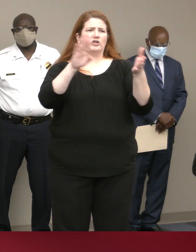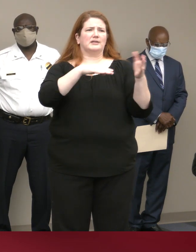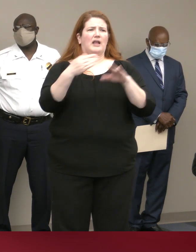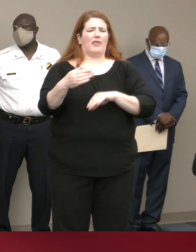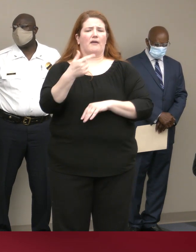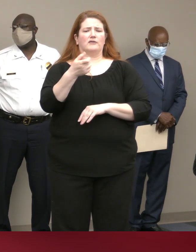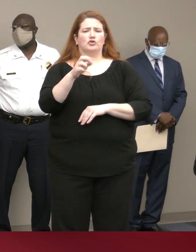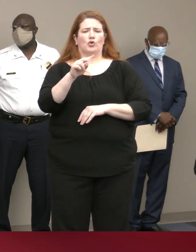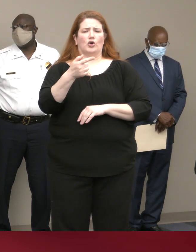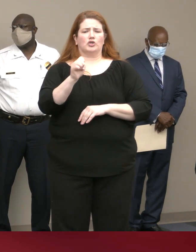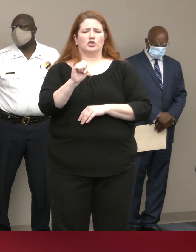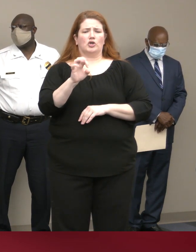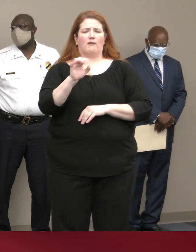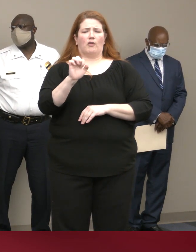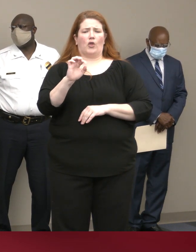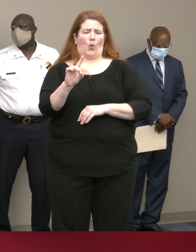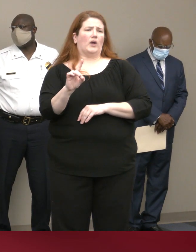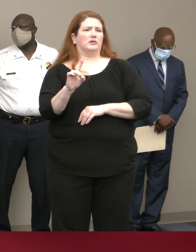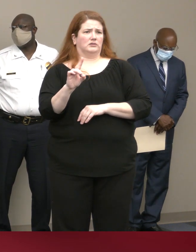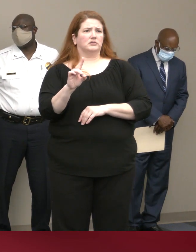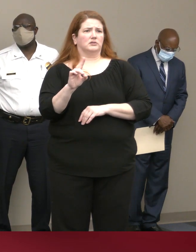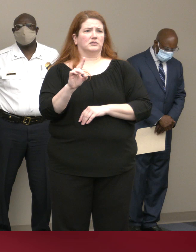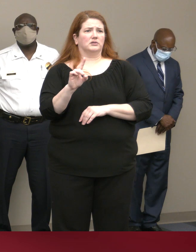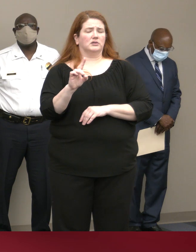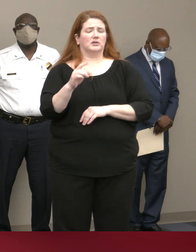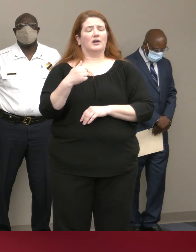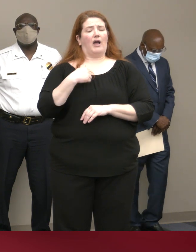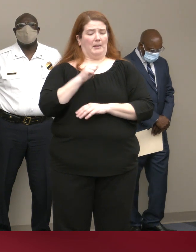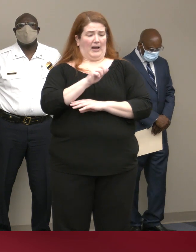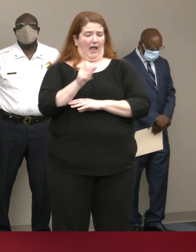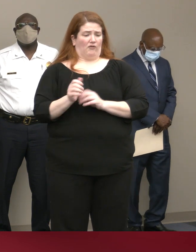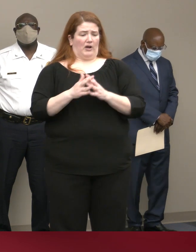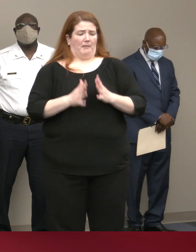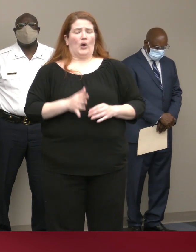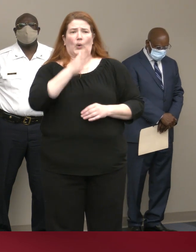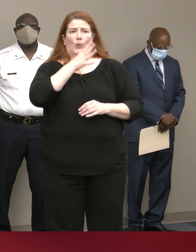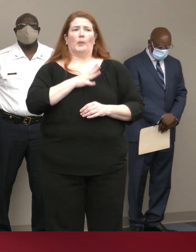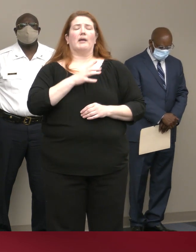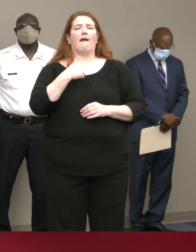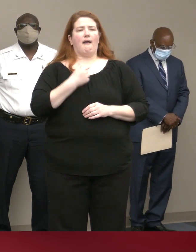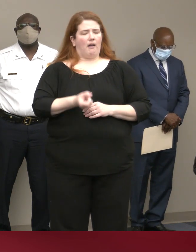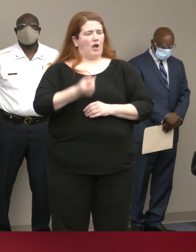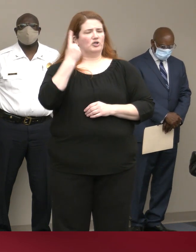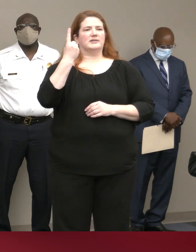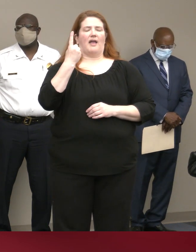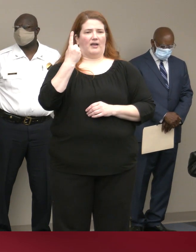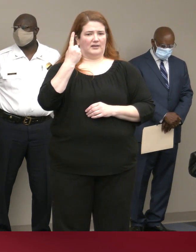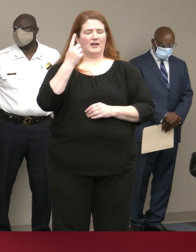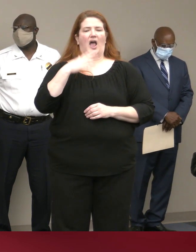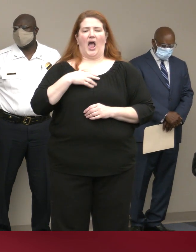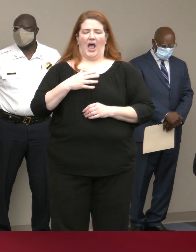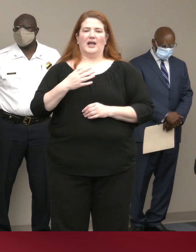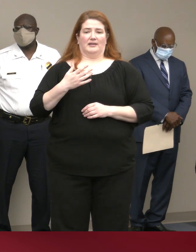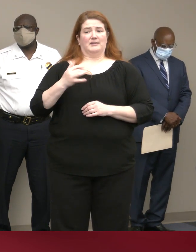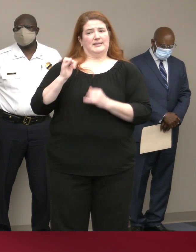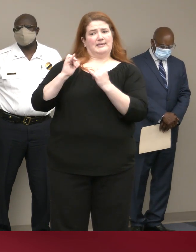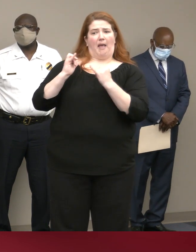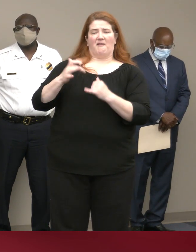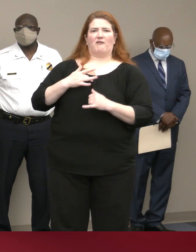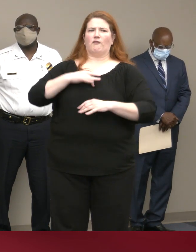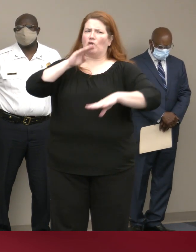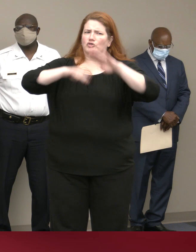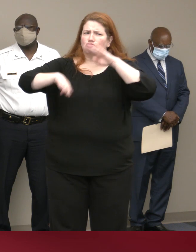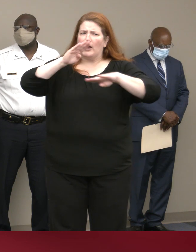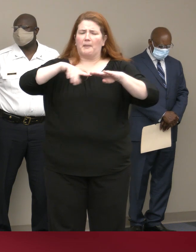of Mr. George Floyd. As an African-American woman, I understand and share the deep frustrations and anger about